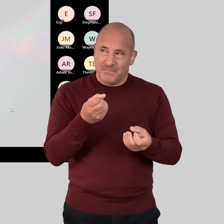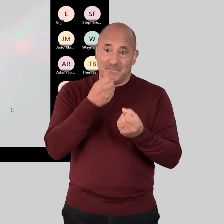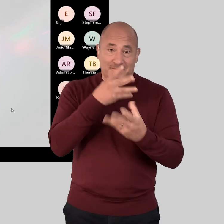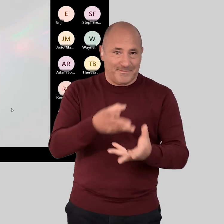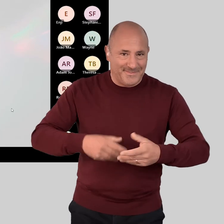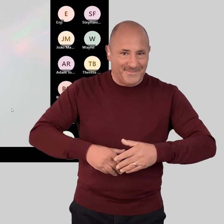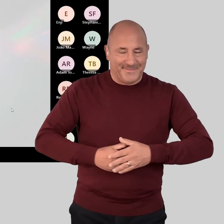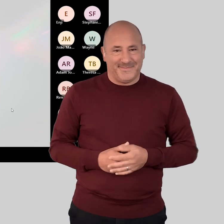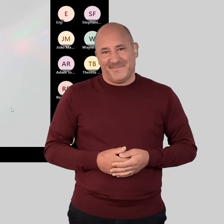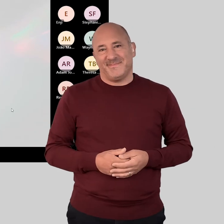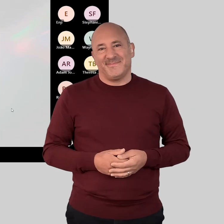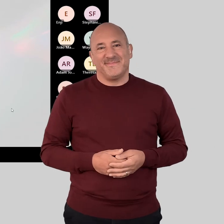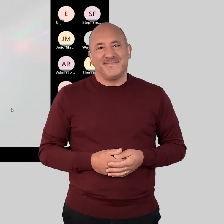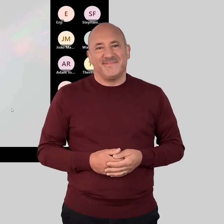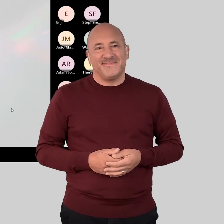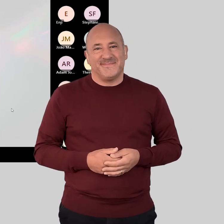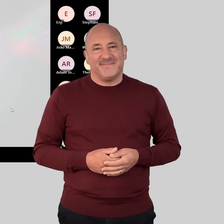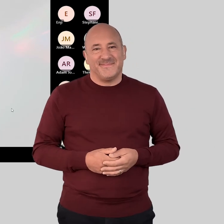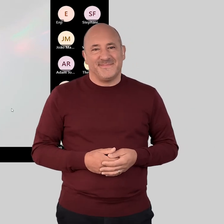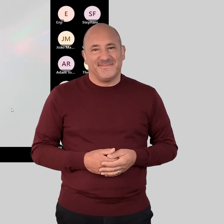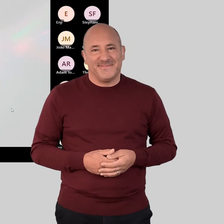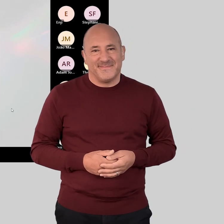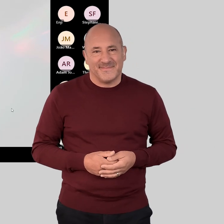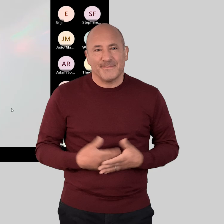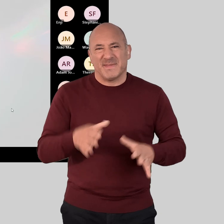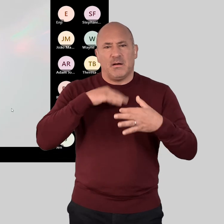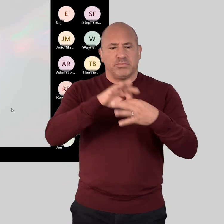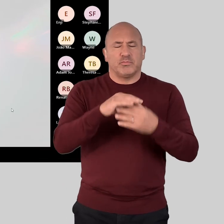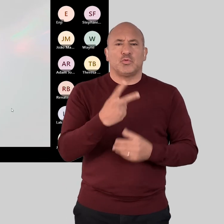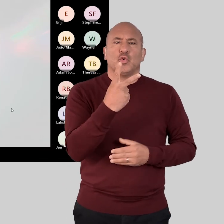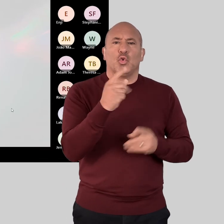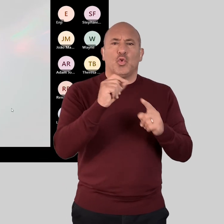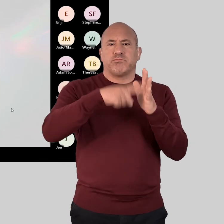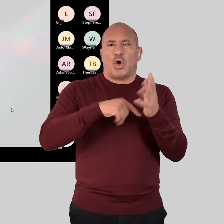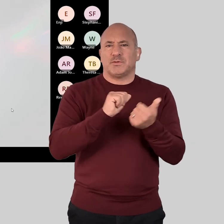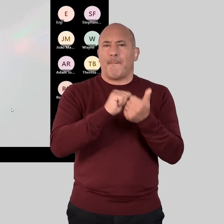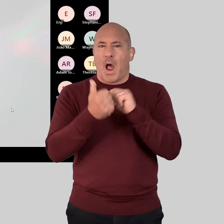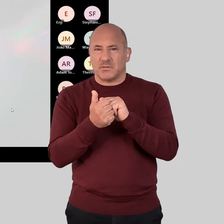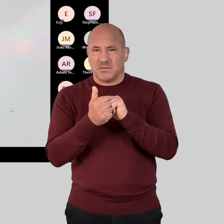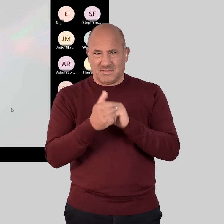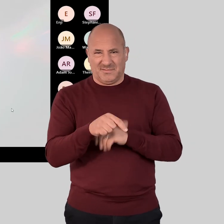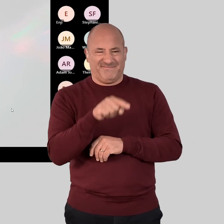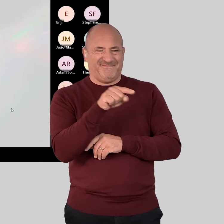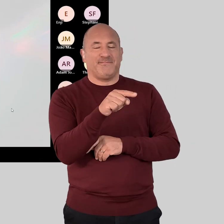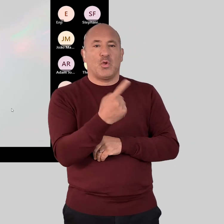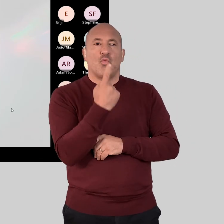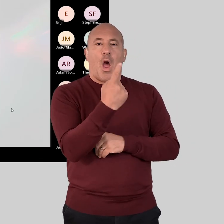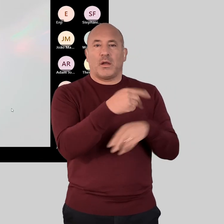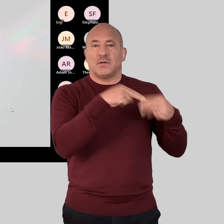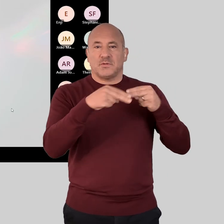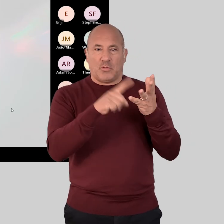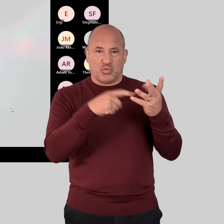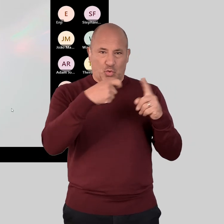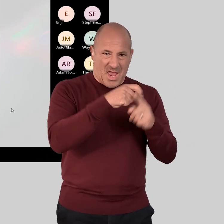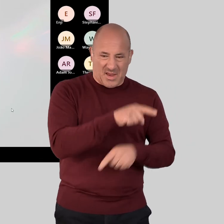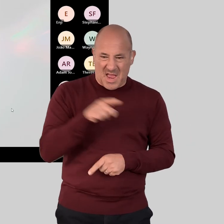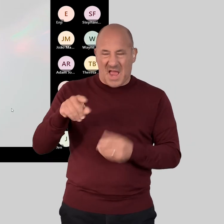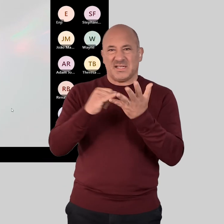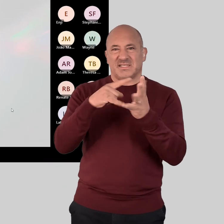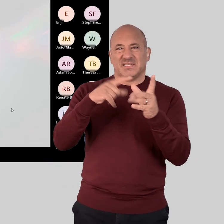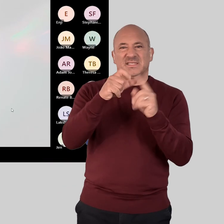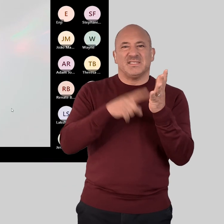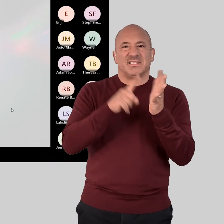And supported the submission of the application. We've worked with 2 project partners, with One Dance UK